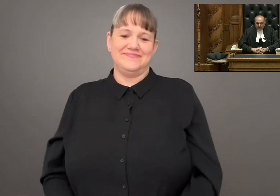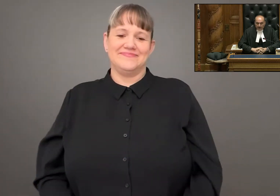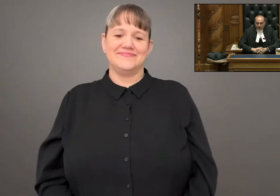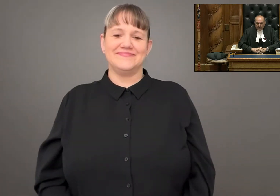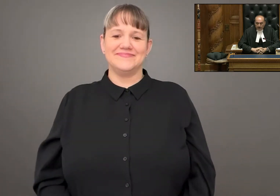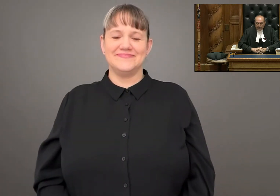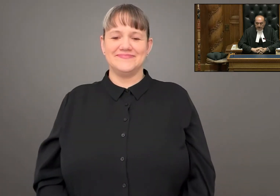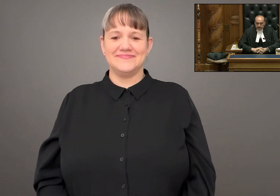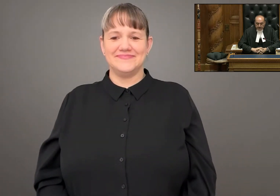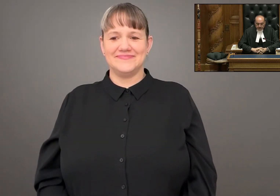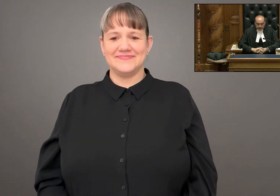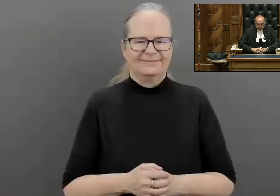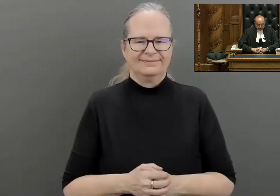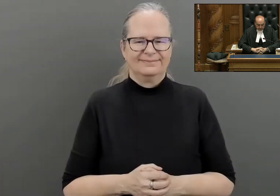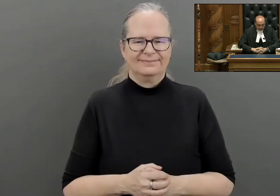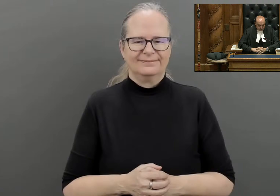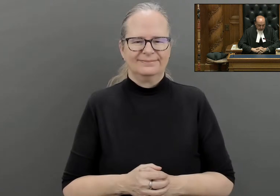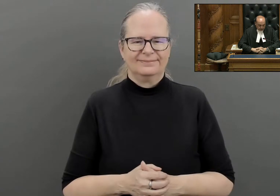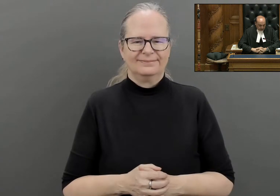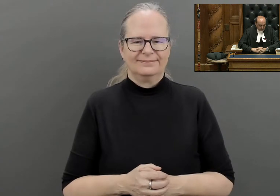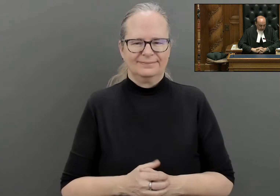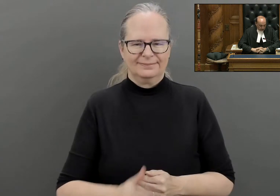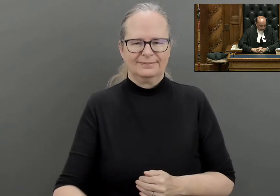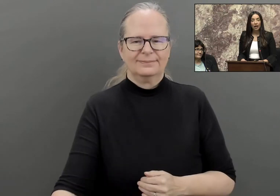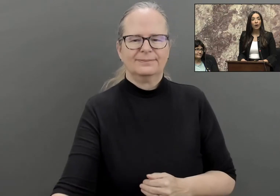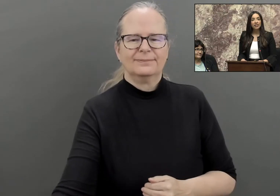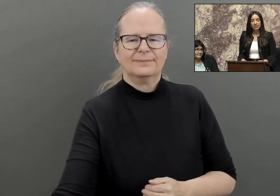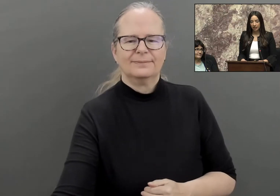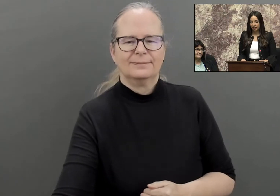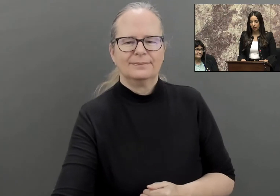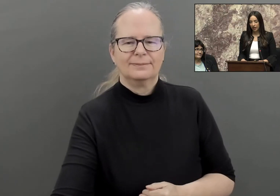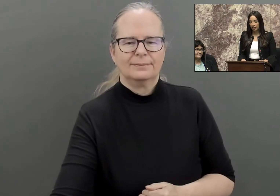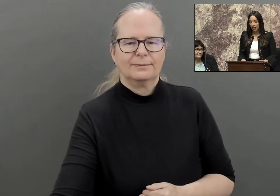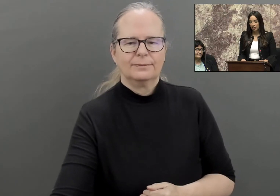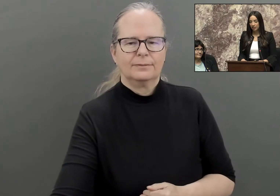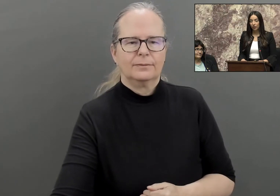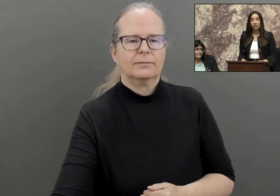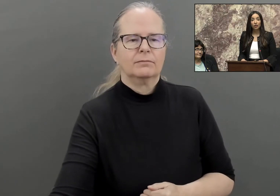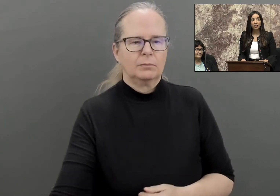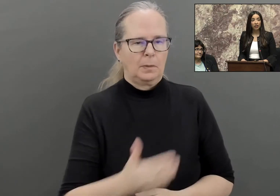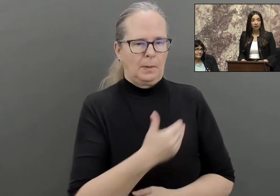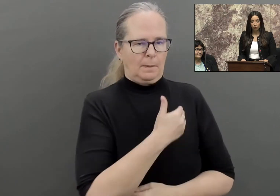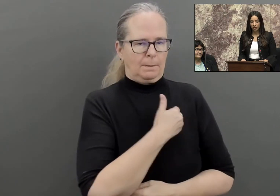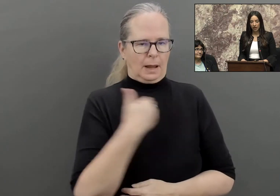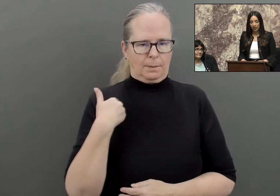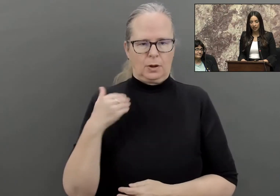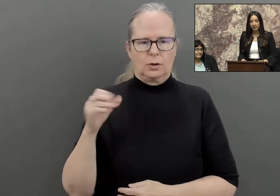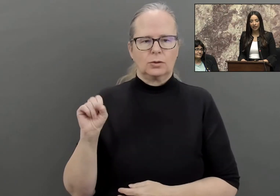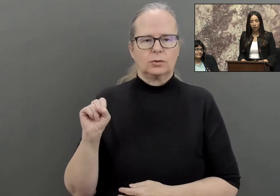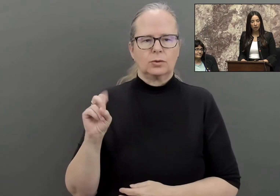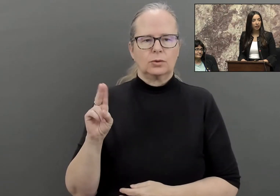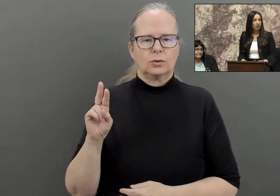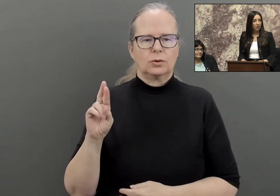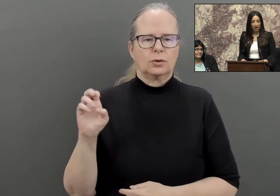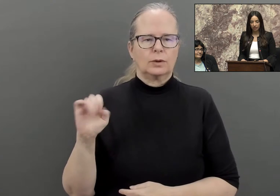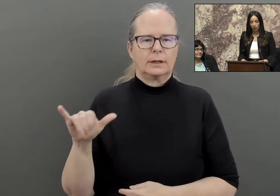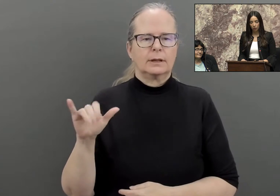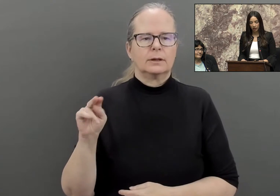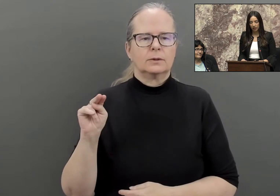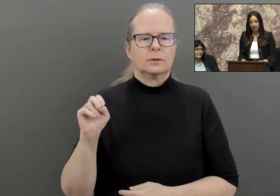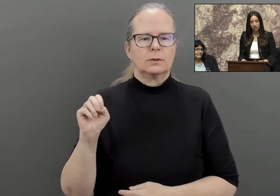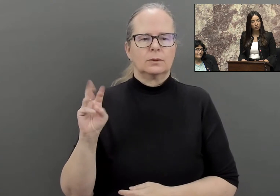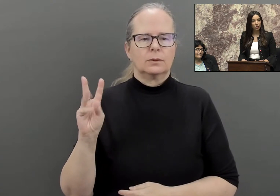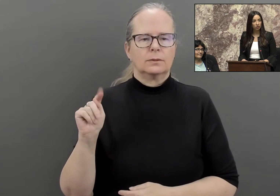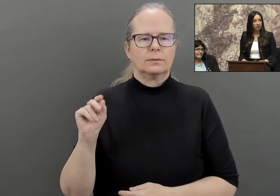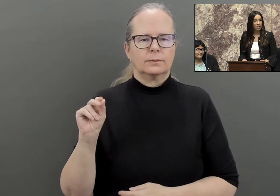Member for Surrey Newton. Thank you, Honourable Speaker. I rise today to recognize Green Shirt Day, which highlights the incredible impact that